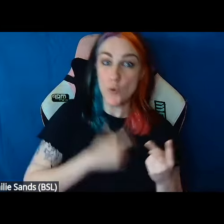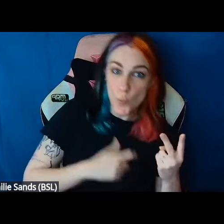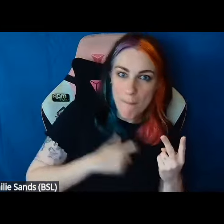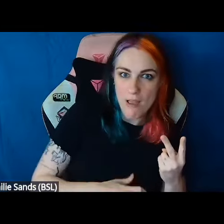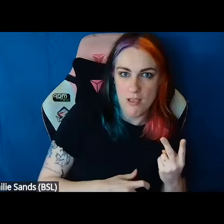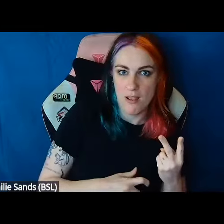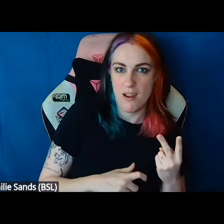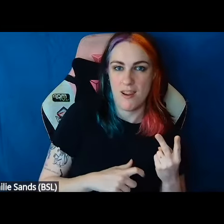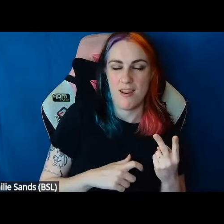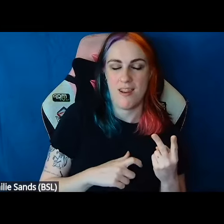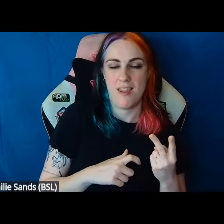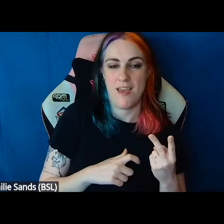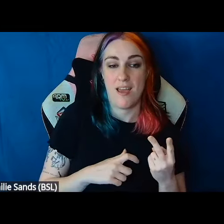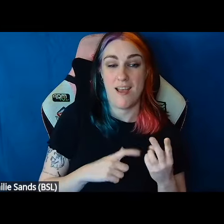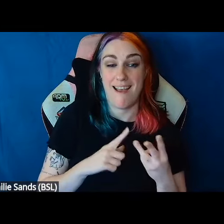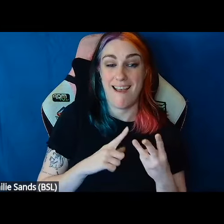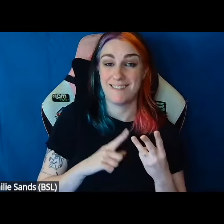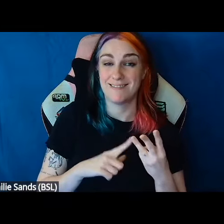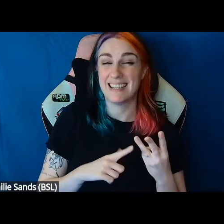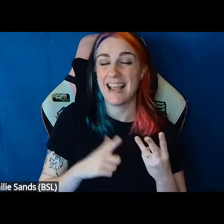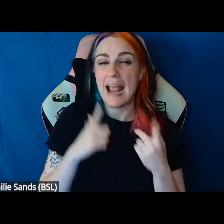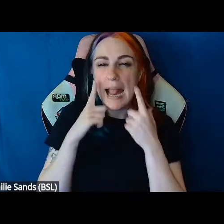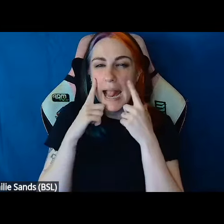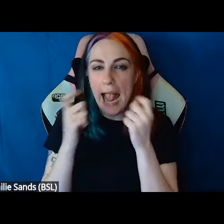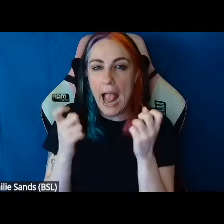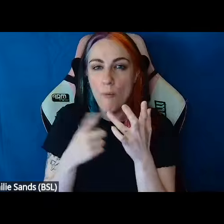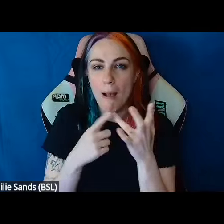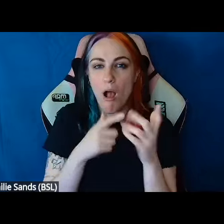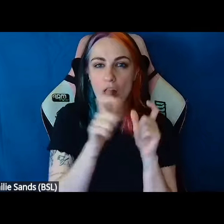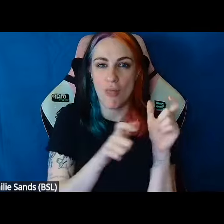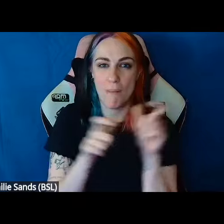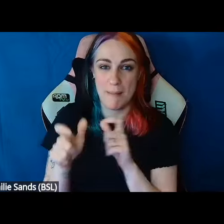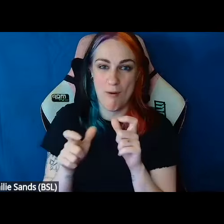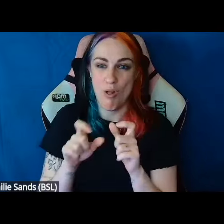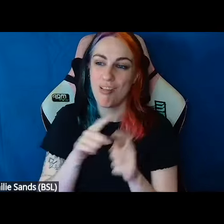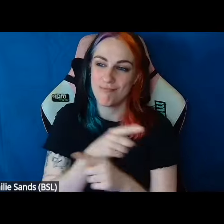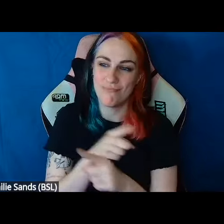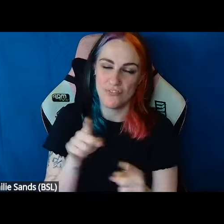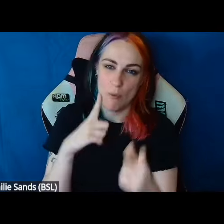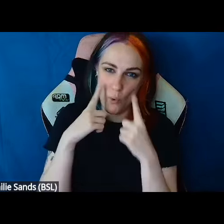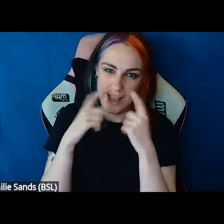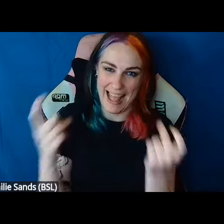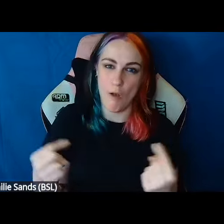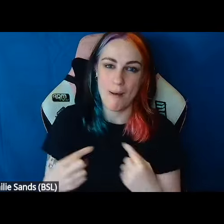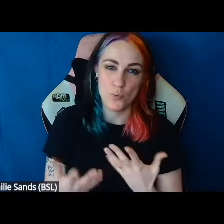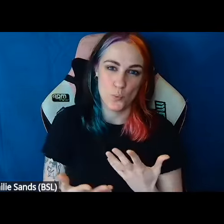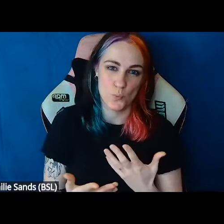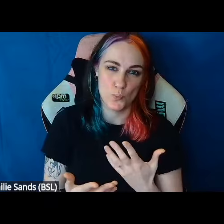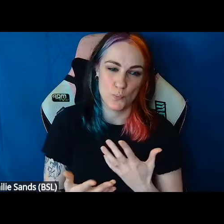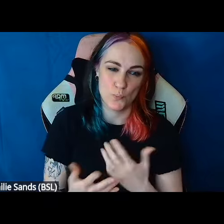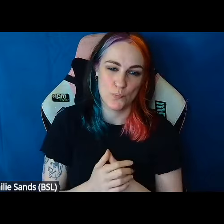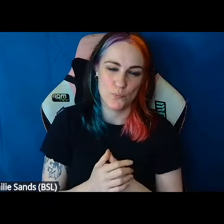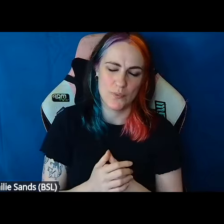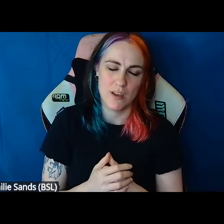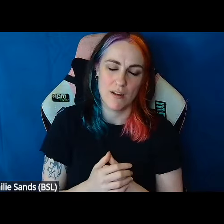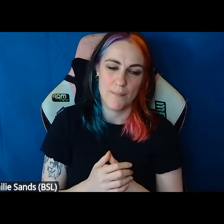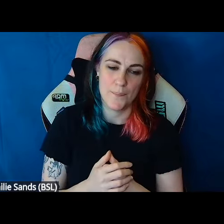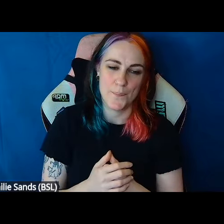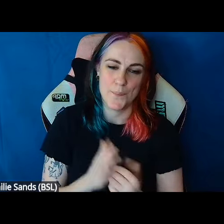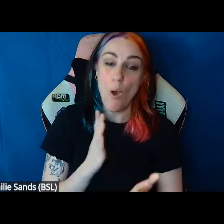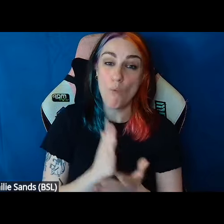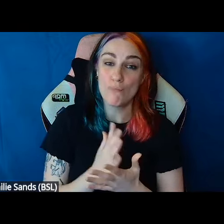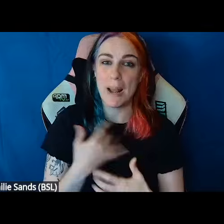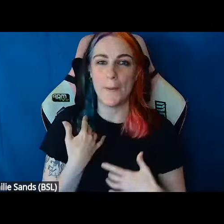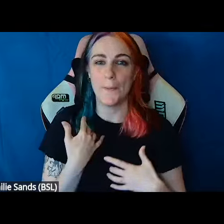finally, care about other people. They will care about you. It was so amazing watching this, not